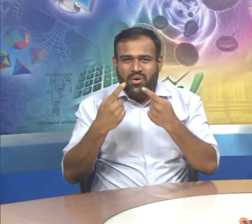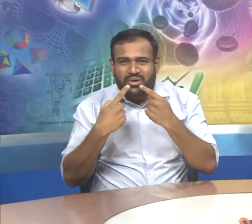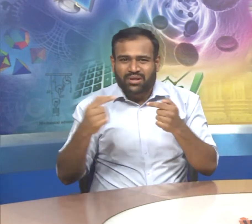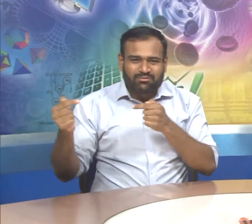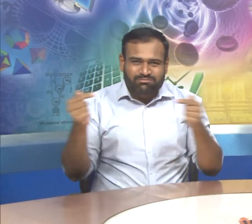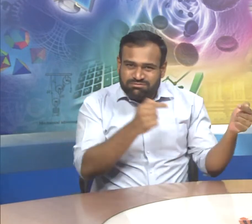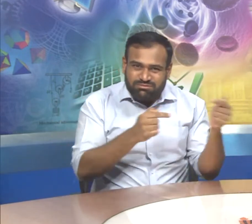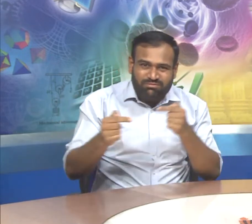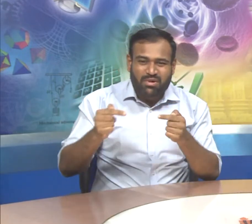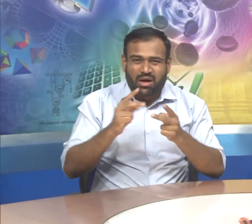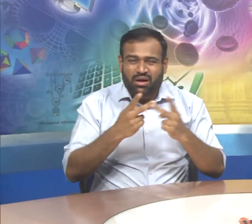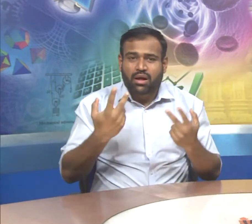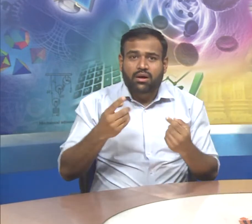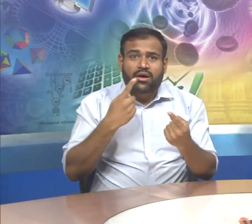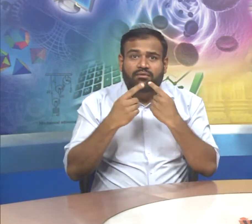Court of record.